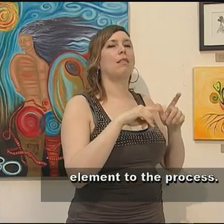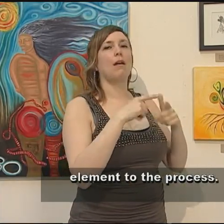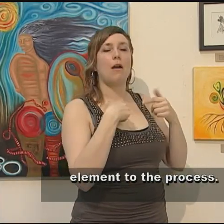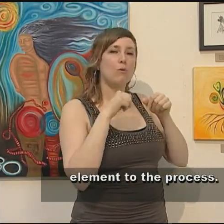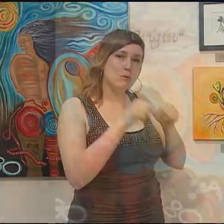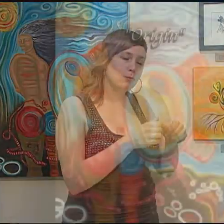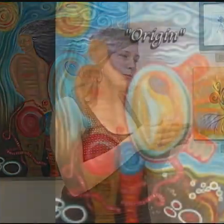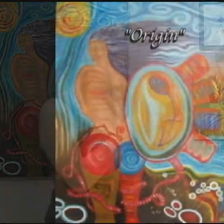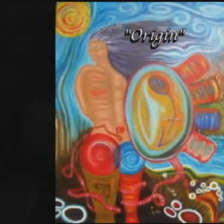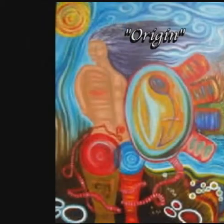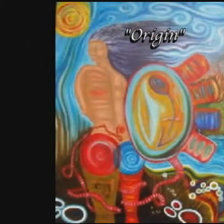process.